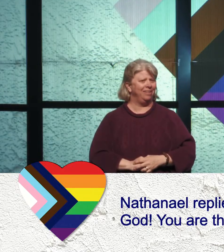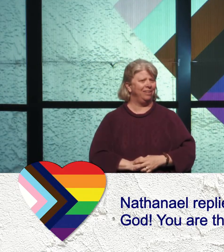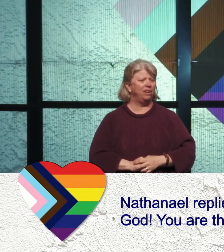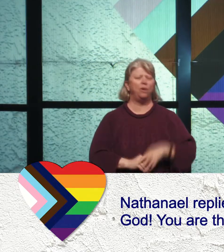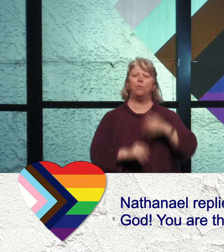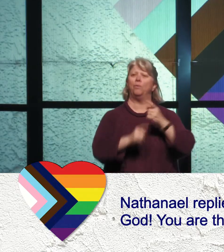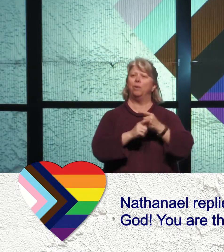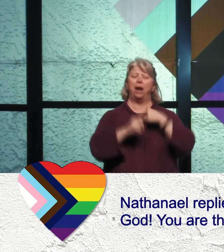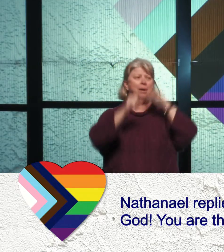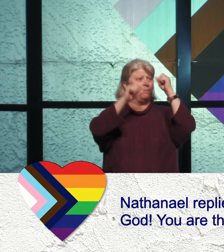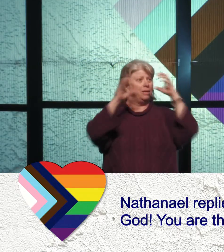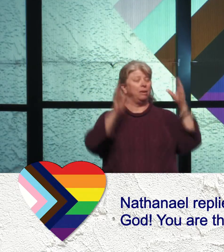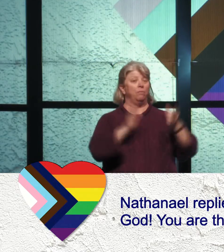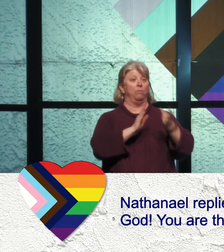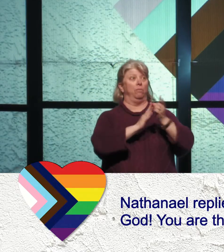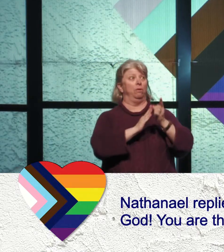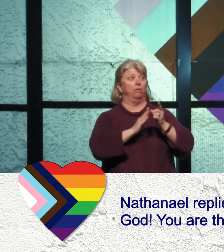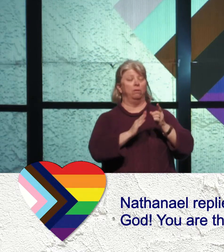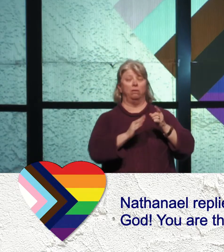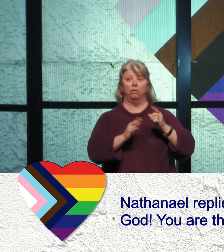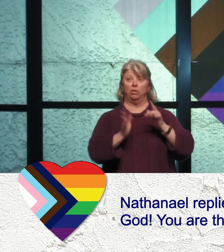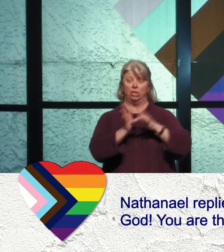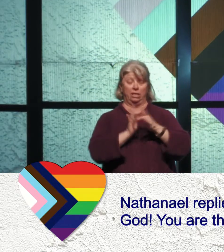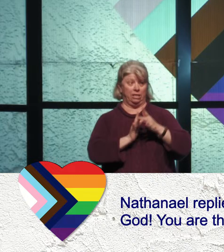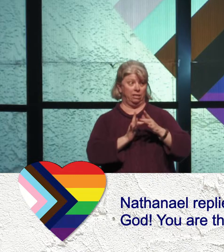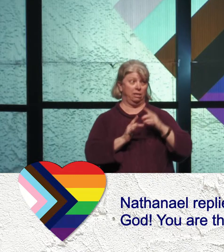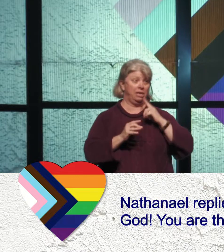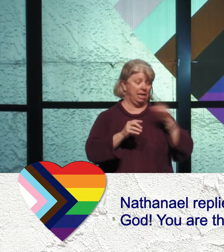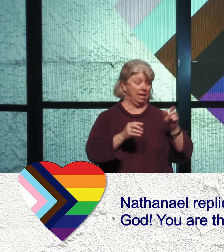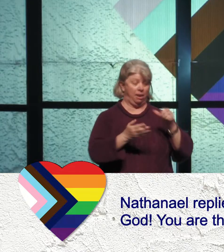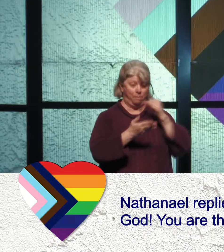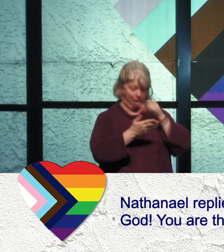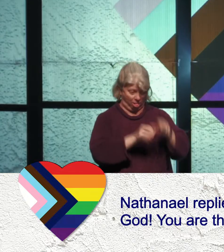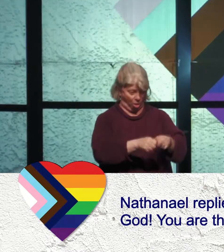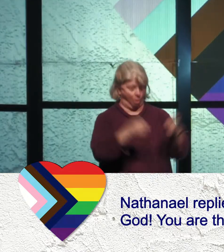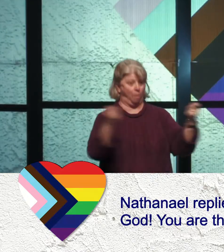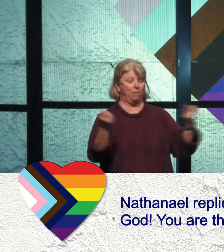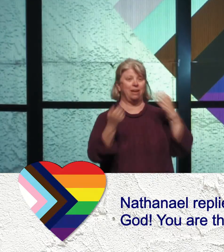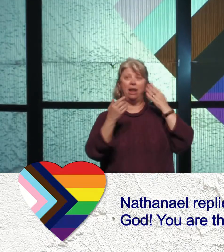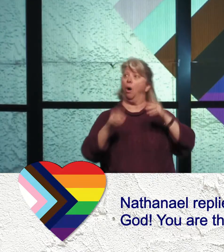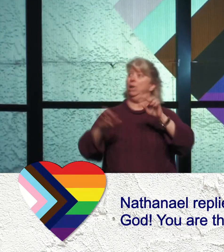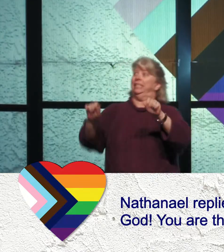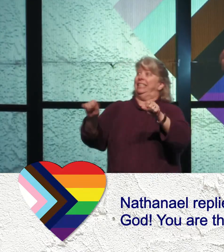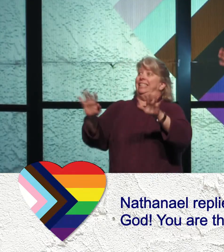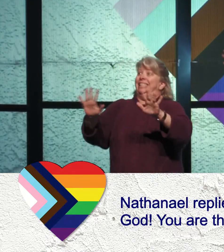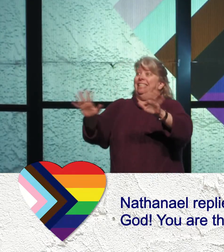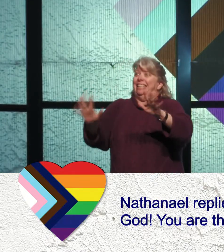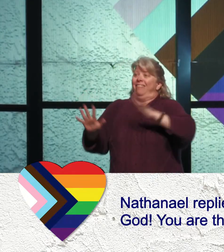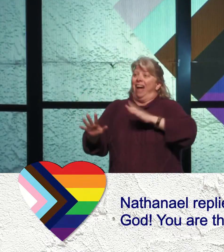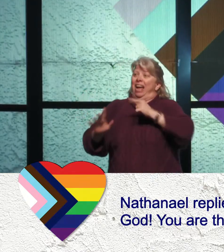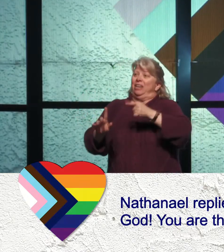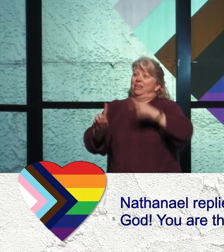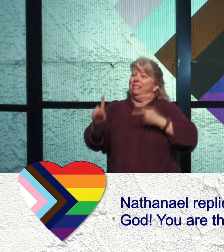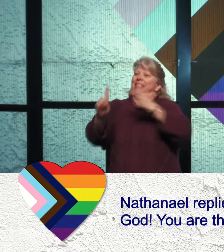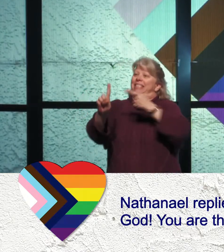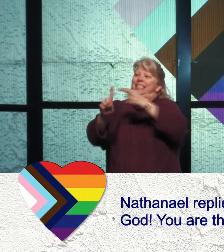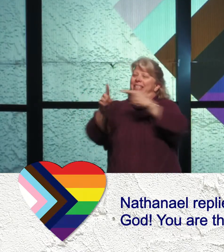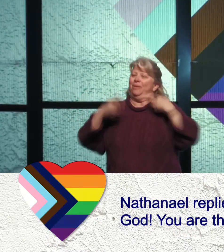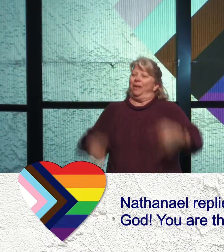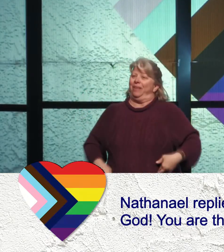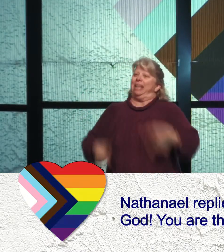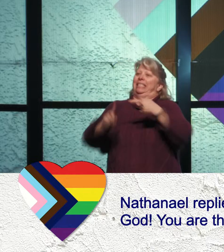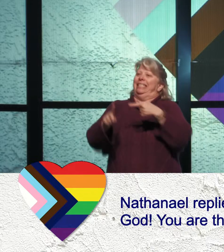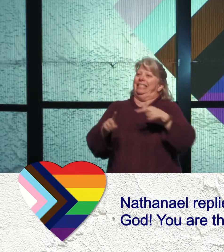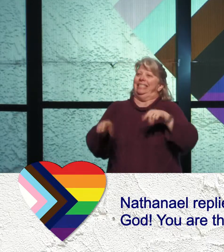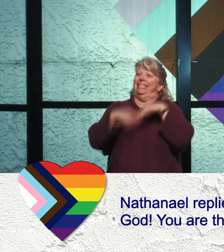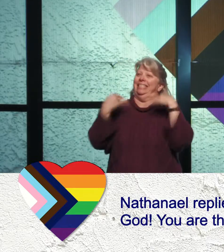Right? Like, I picture this moment like Jesus opened his mail, I don't know. And he's like, oh, yeah, you're the man. Let's not talk about the fig tree